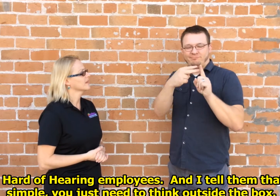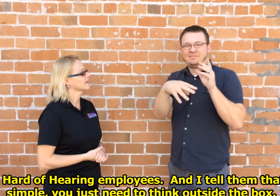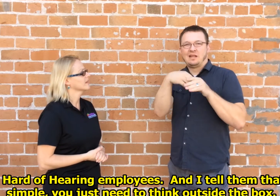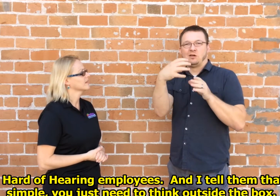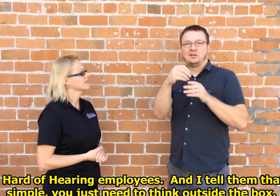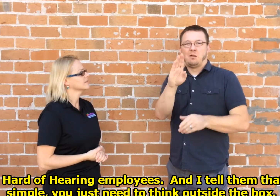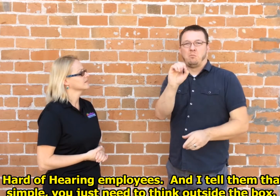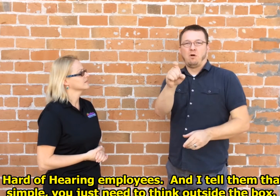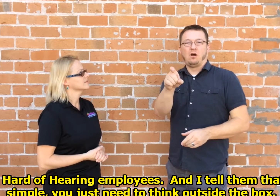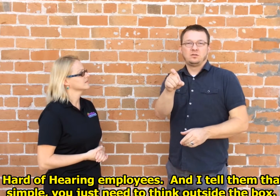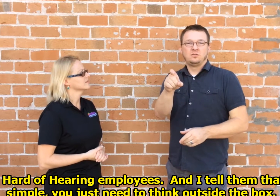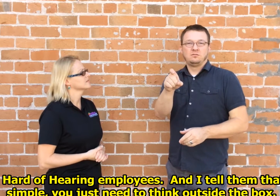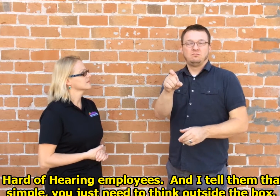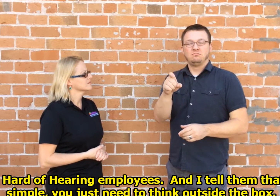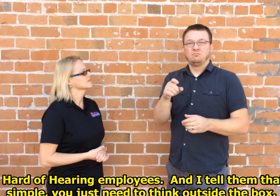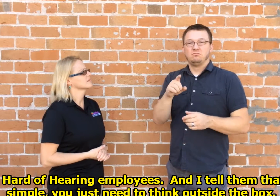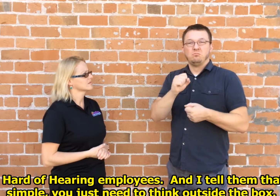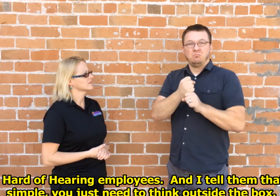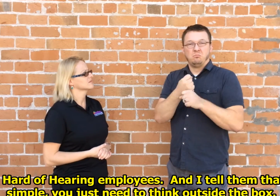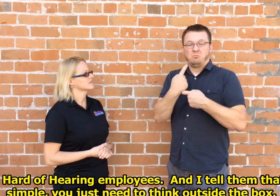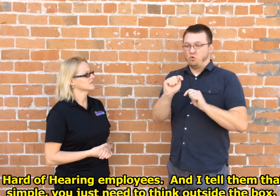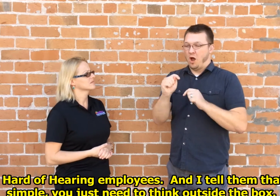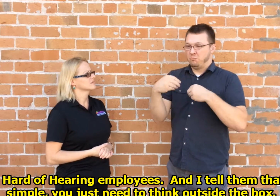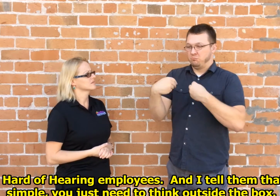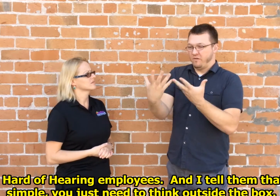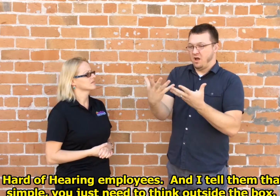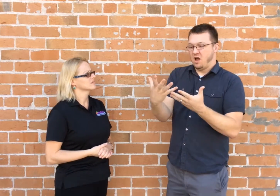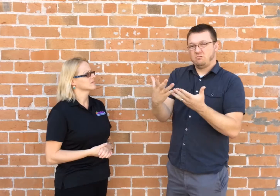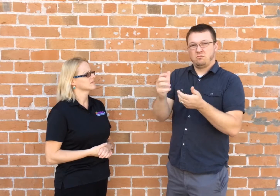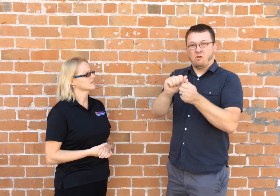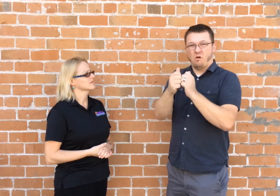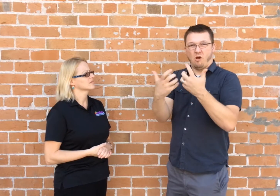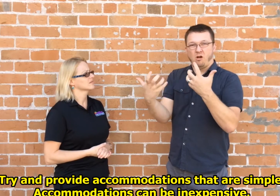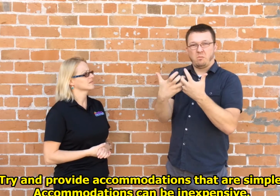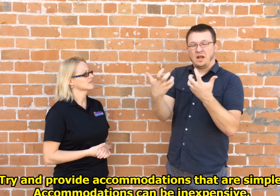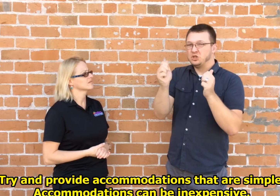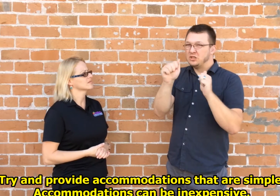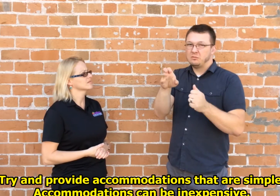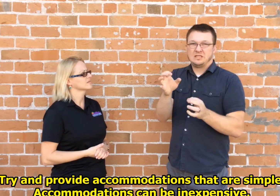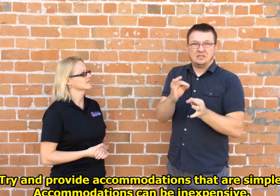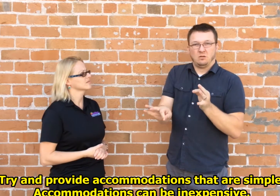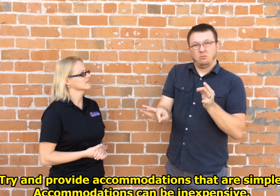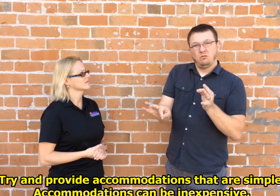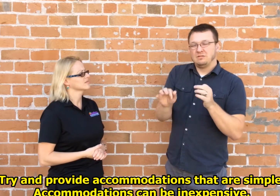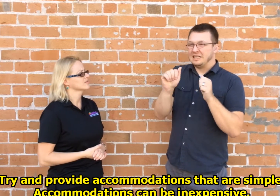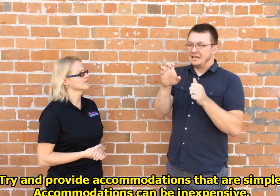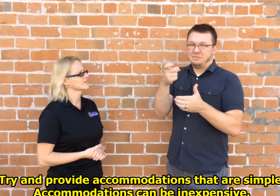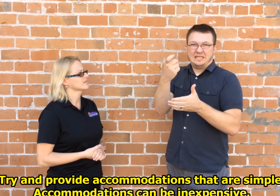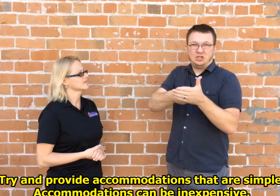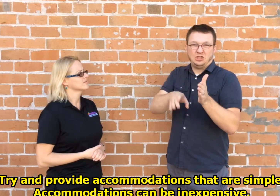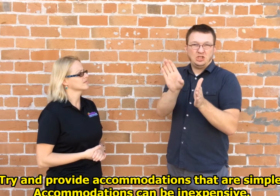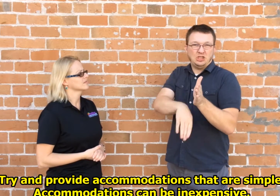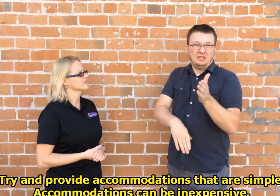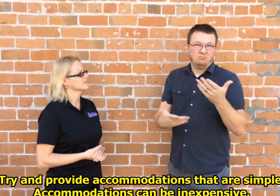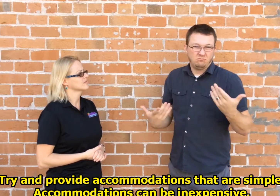it's simple, you just need to think outside the box. Try and provide accommodations that are